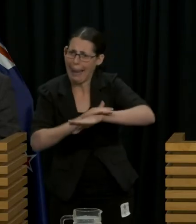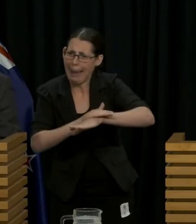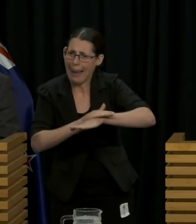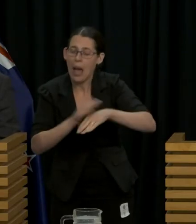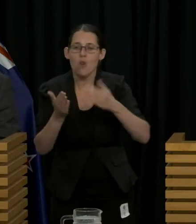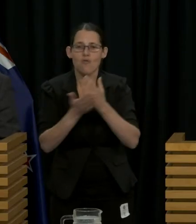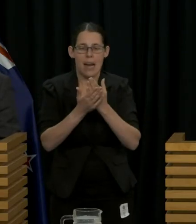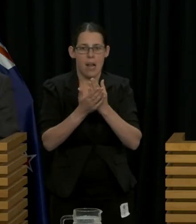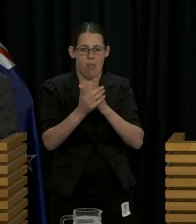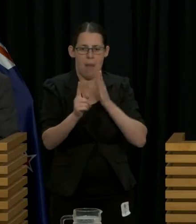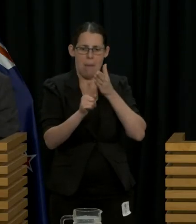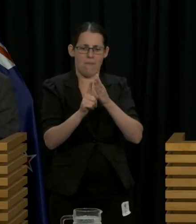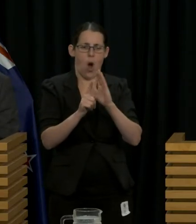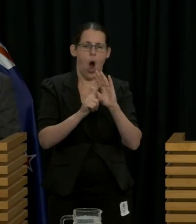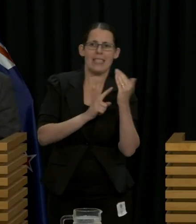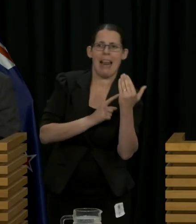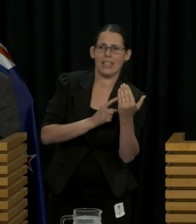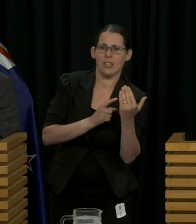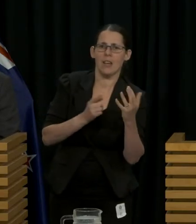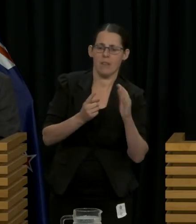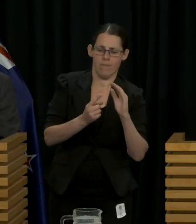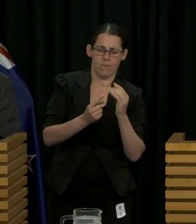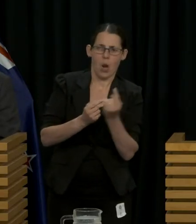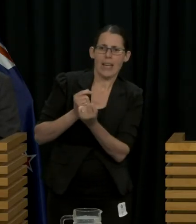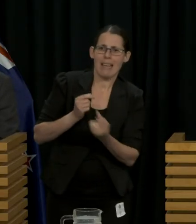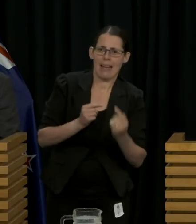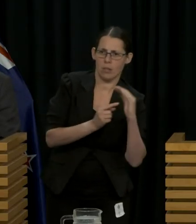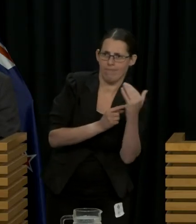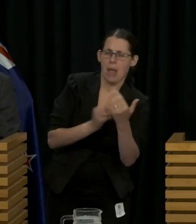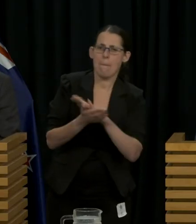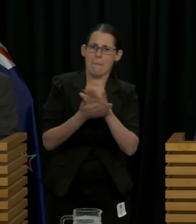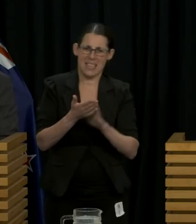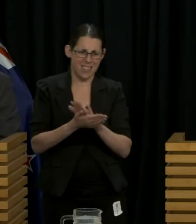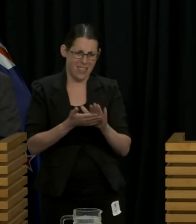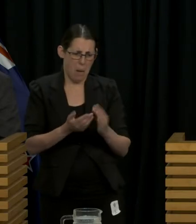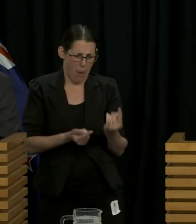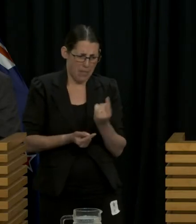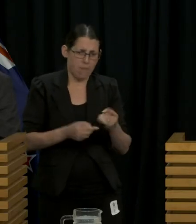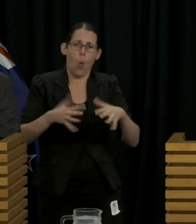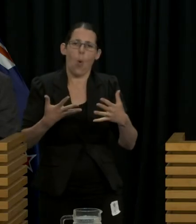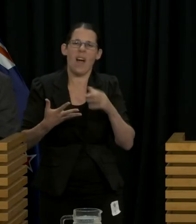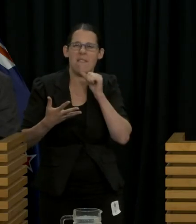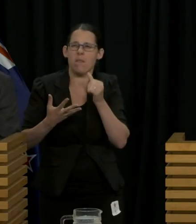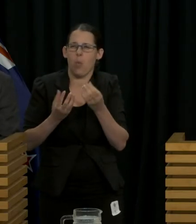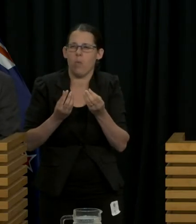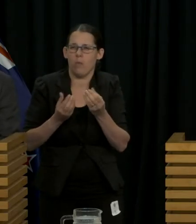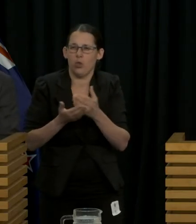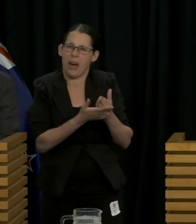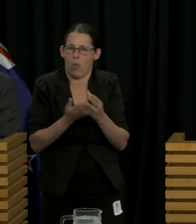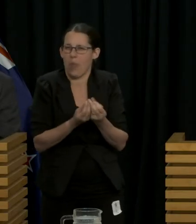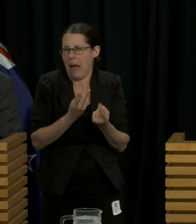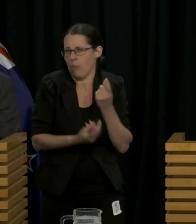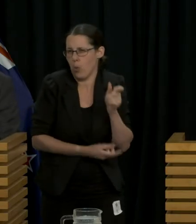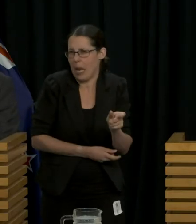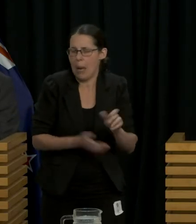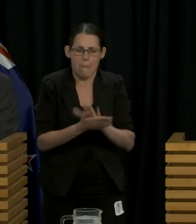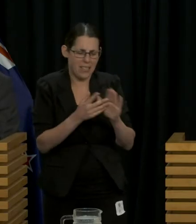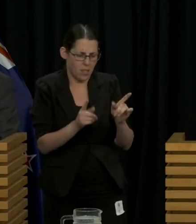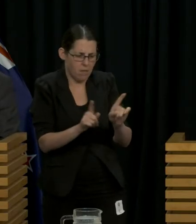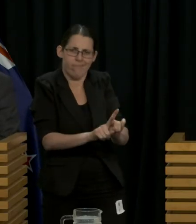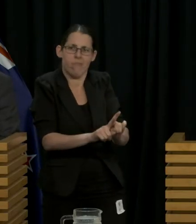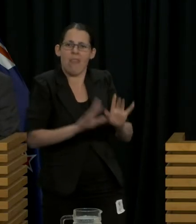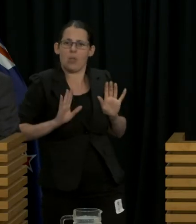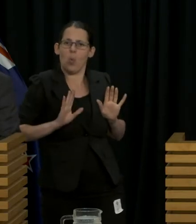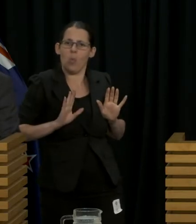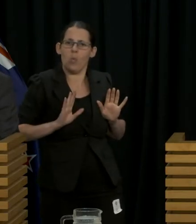isolation is it's just that, it's isolation. So people isolate either by themselves or if they're in a room with someone else, they isolate with that person.